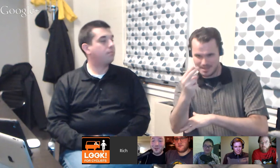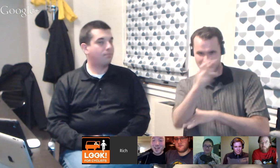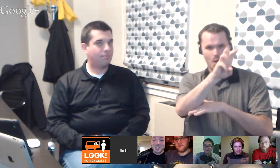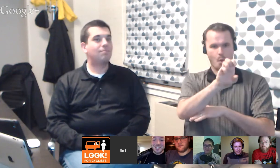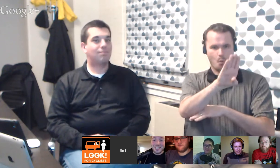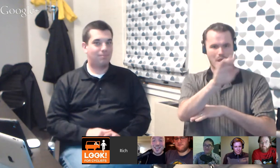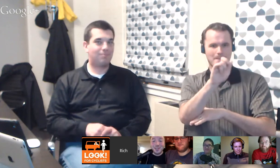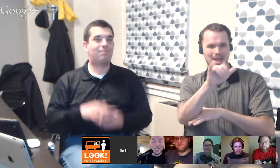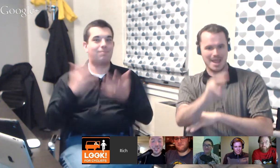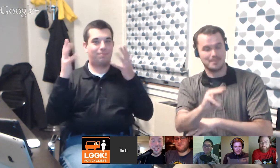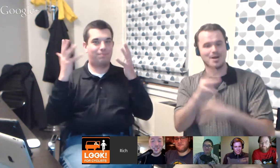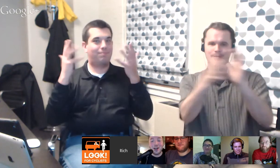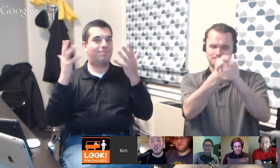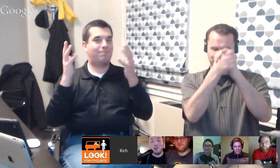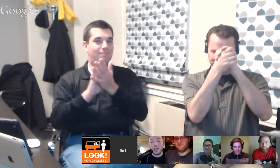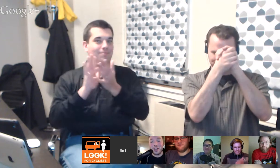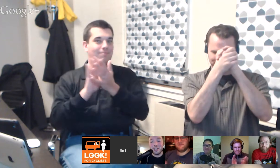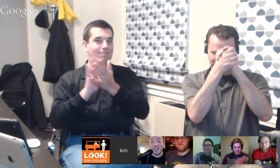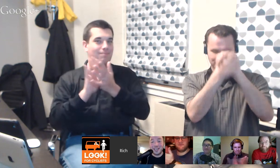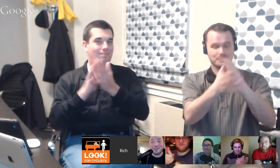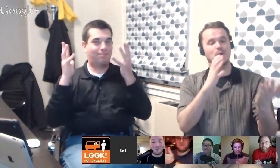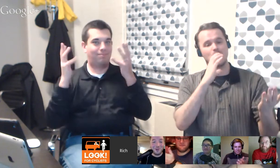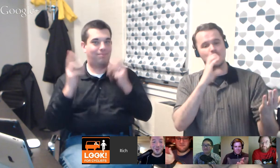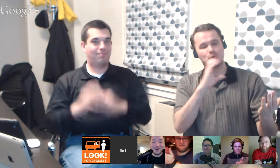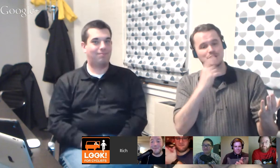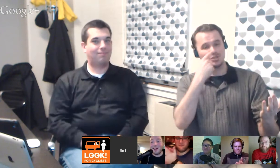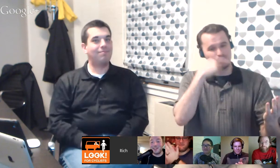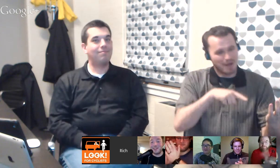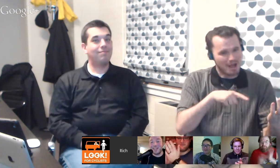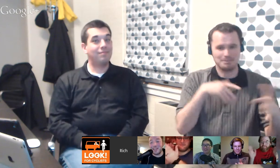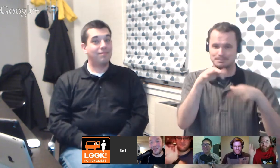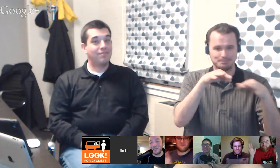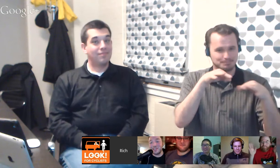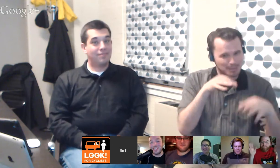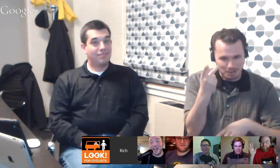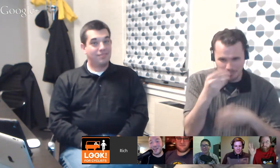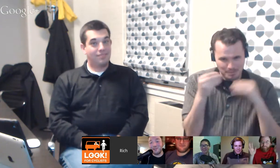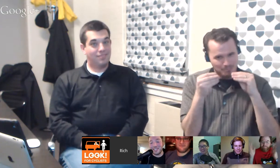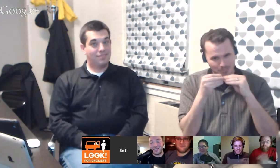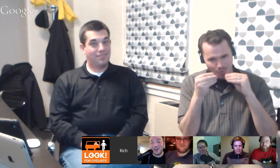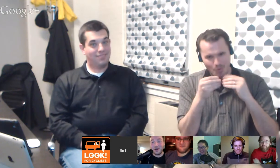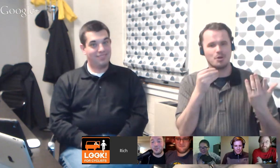So congrats, Jared. Chris, do you mind telling us a bit more about this guy